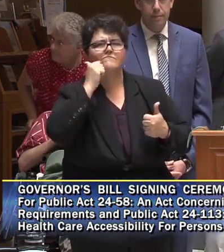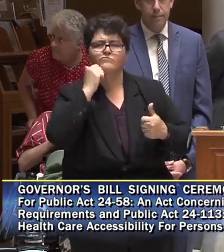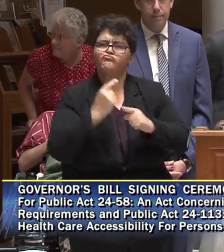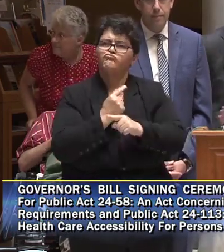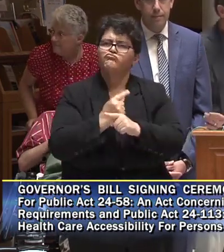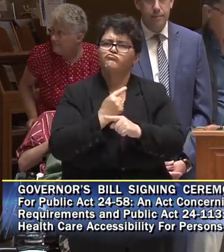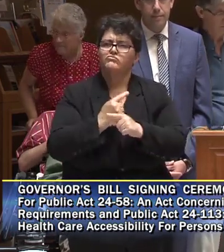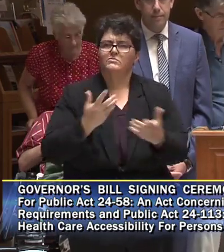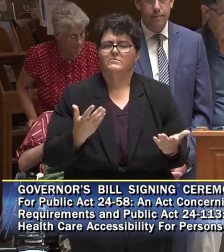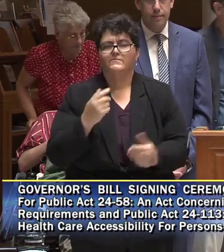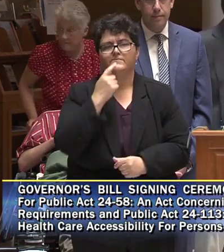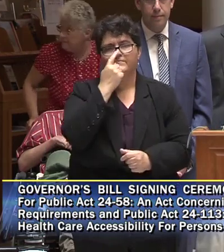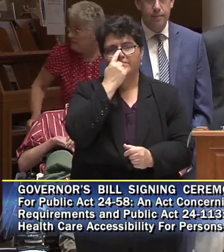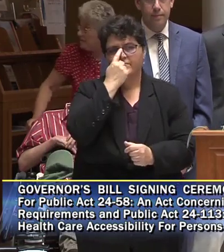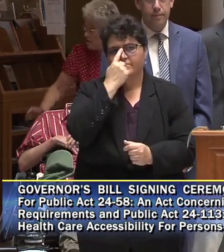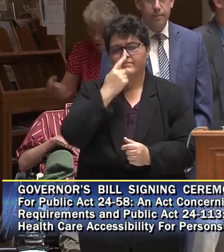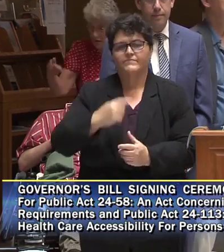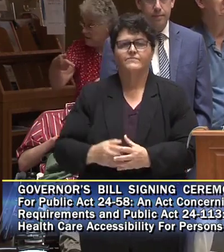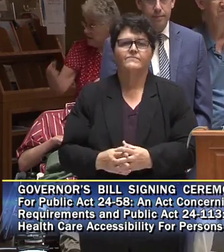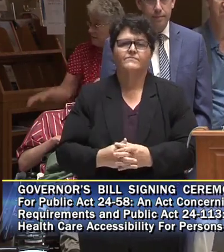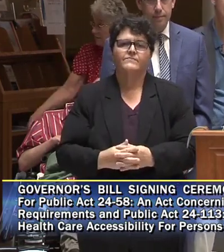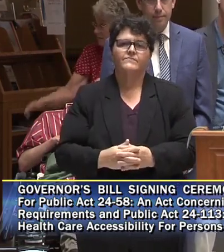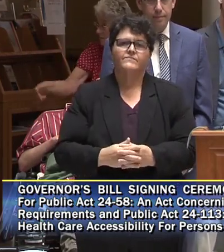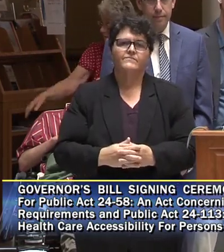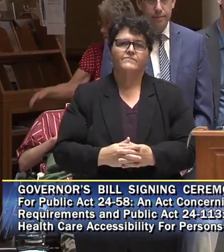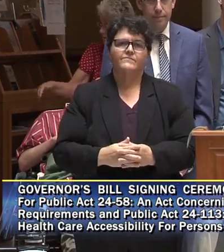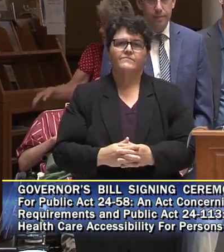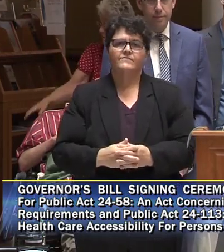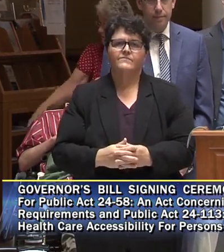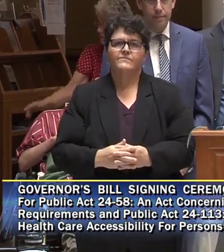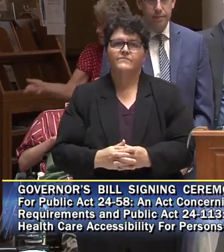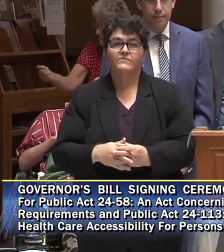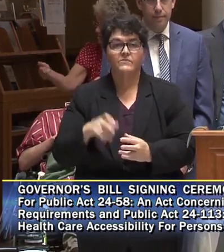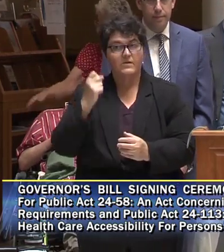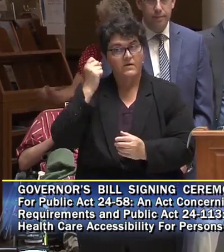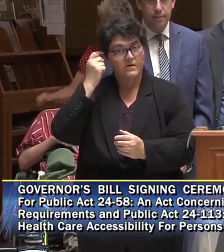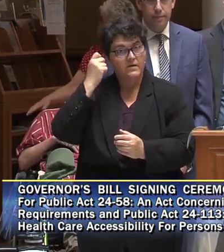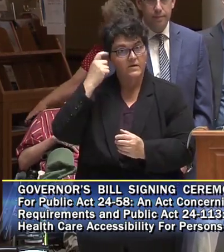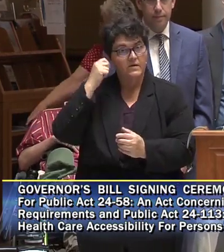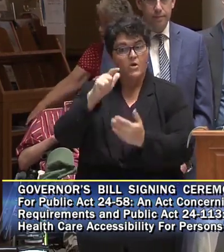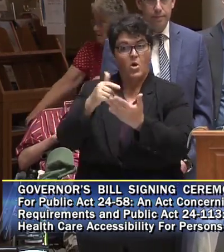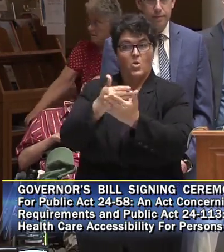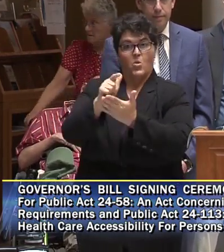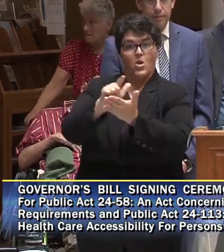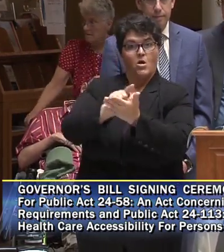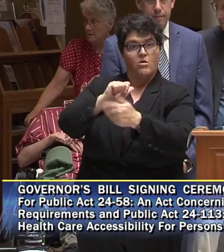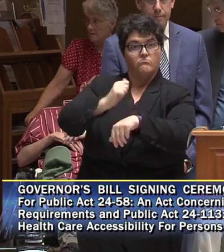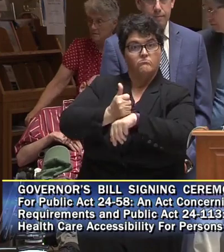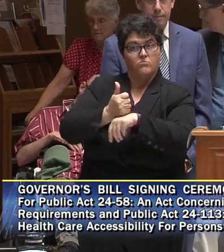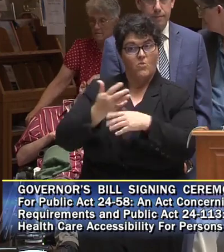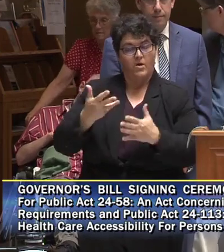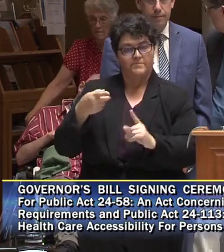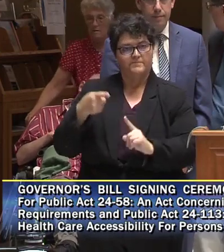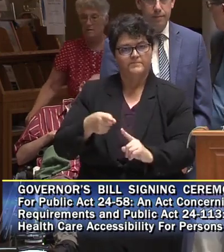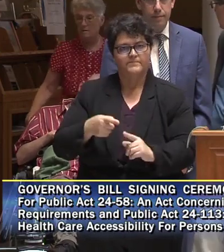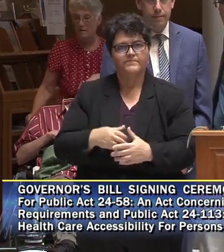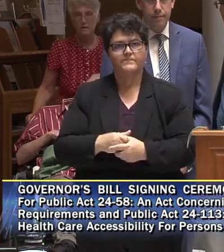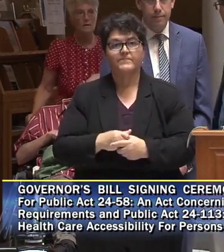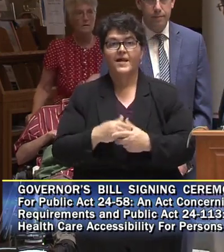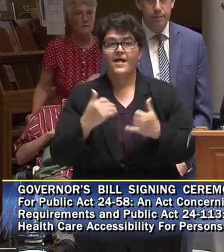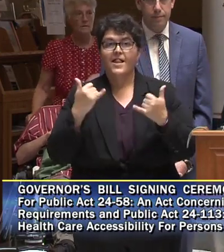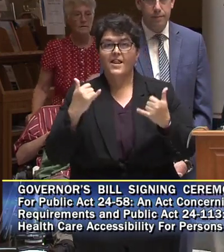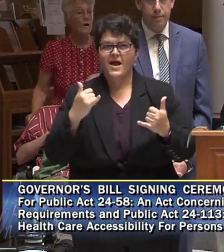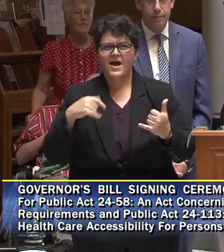for extended period of times. With this new law, we are going to reduce frustrating